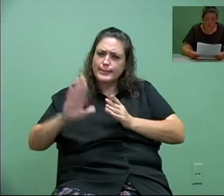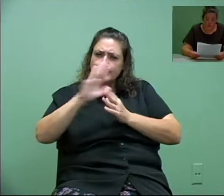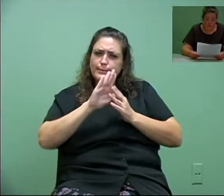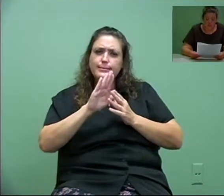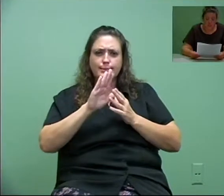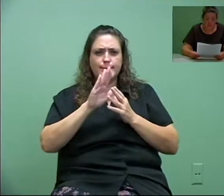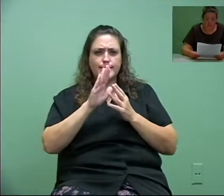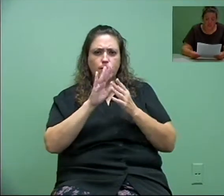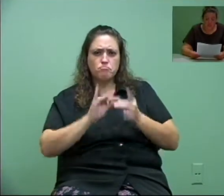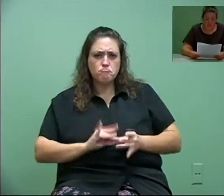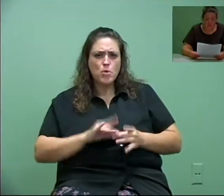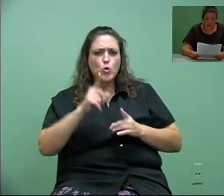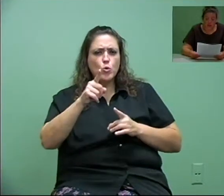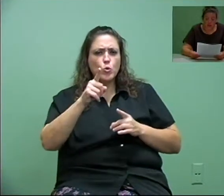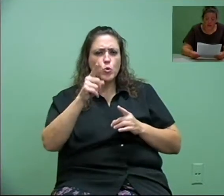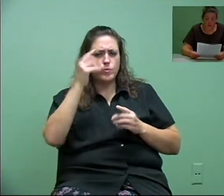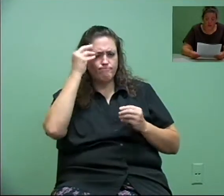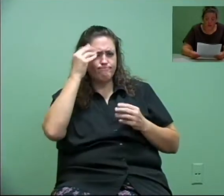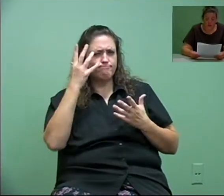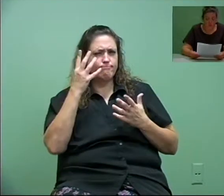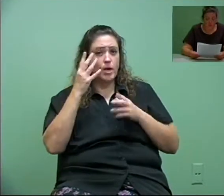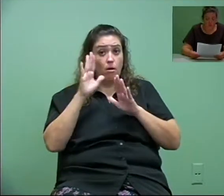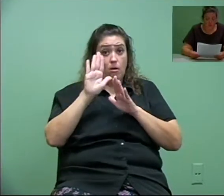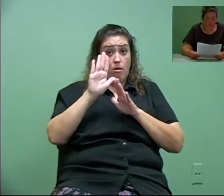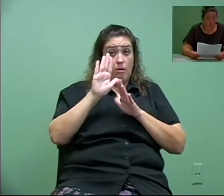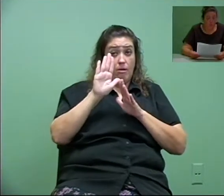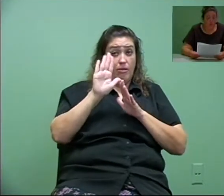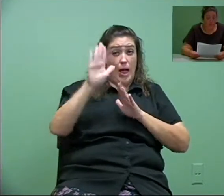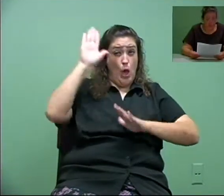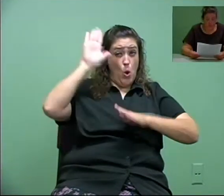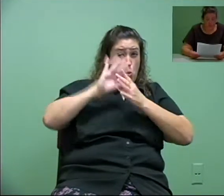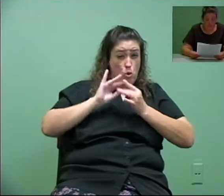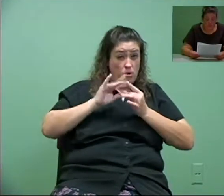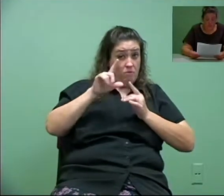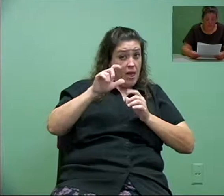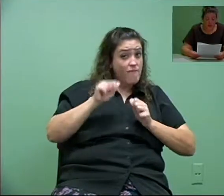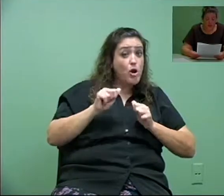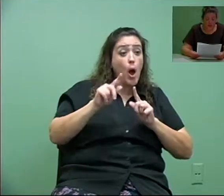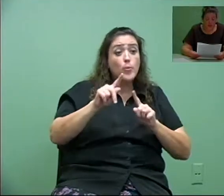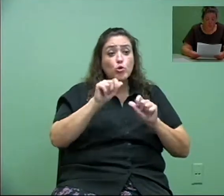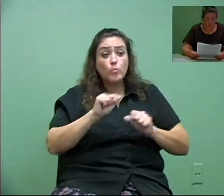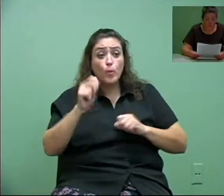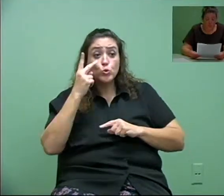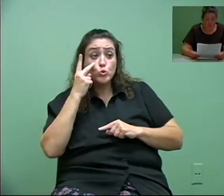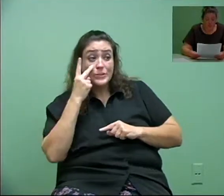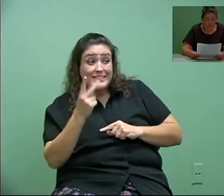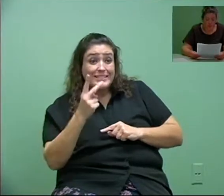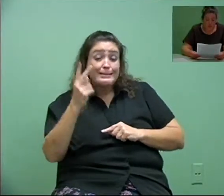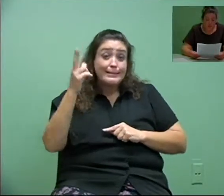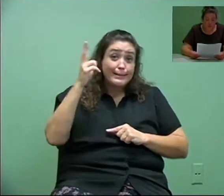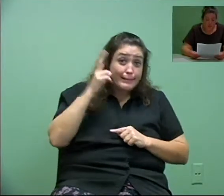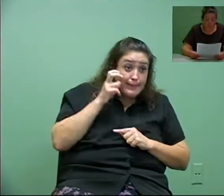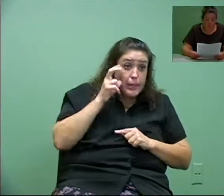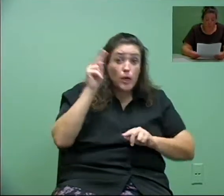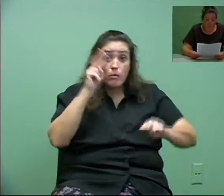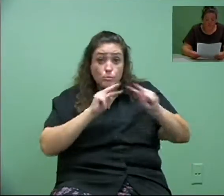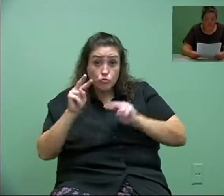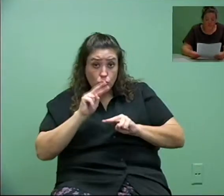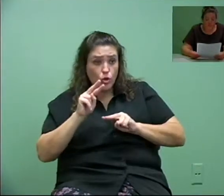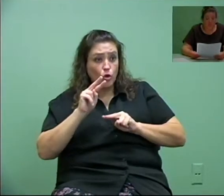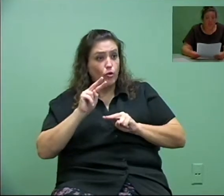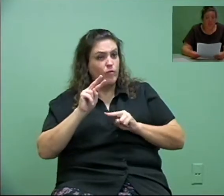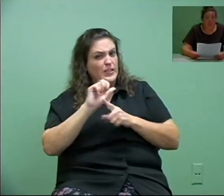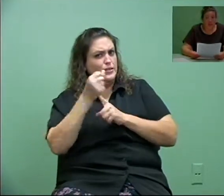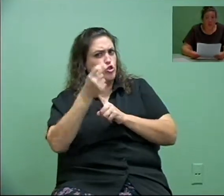witness's opportunity to see, hear, or otherwise observe what the witness testified about? Does the witness